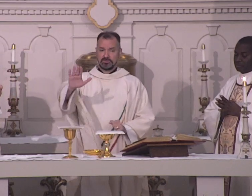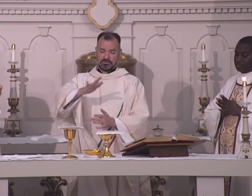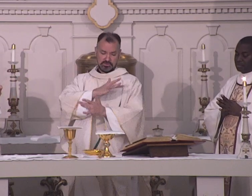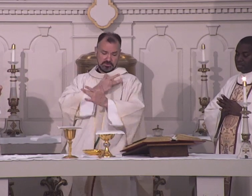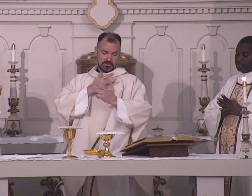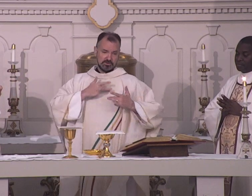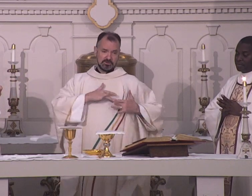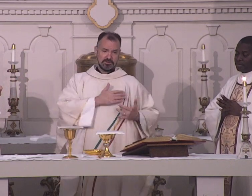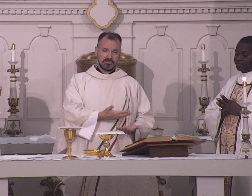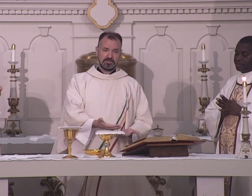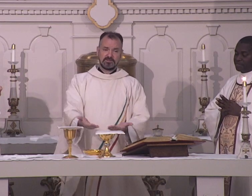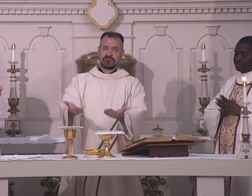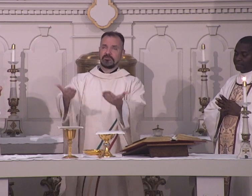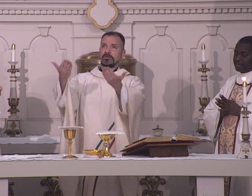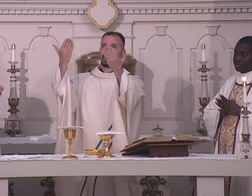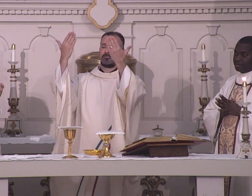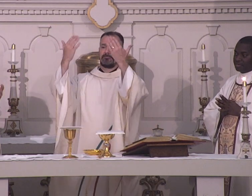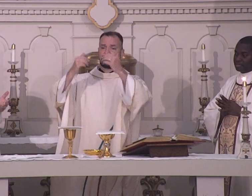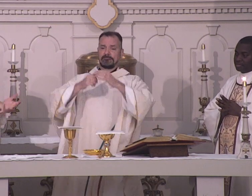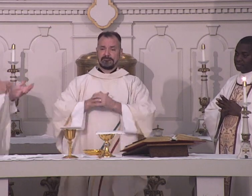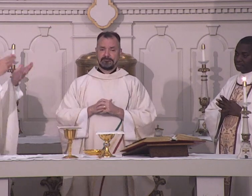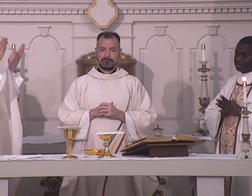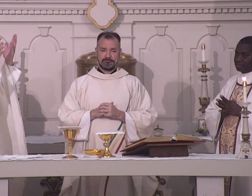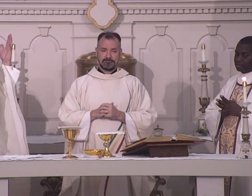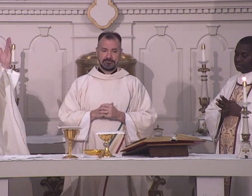Lift up your hearts.